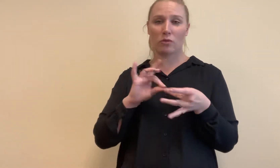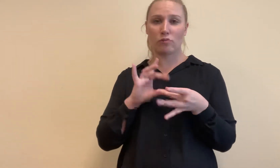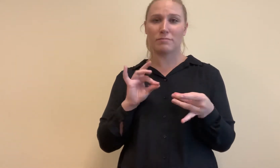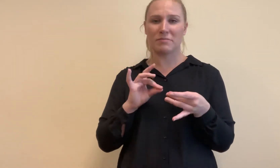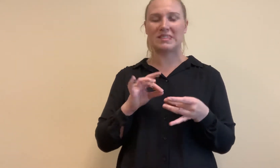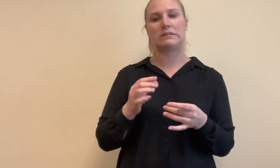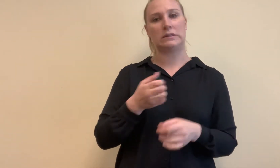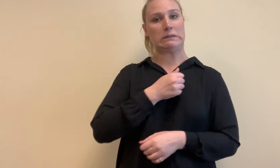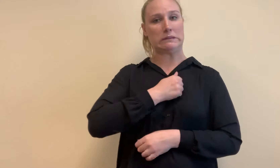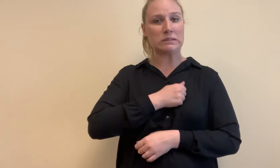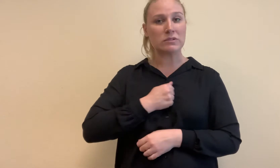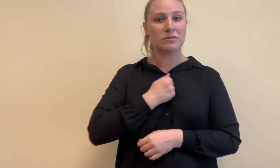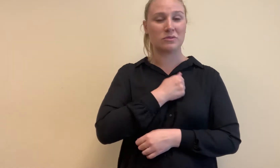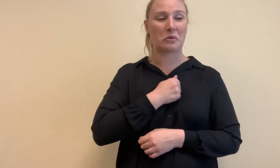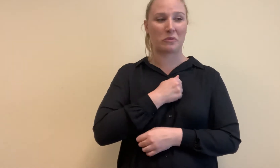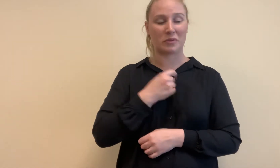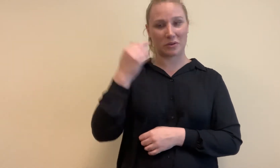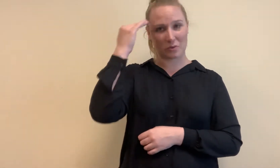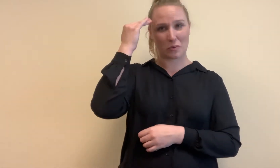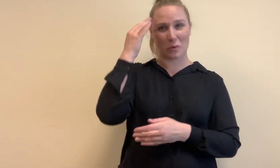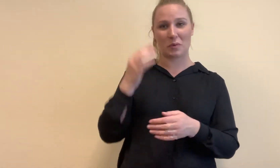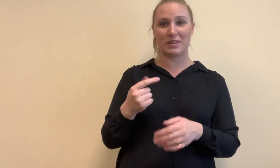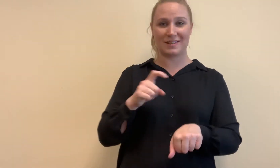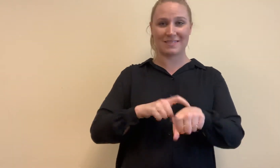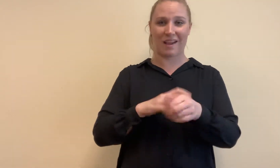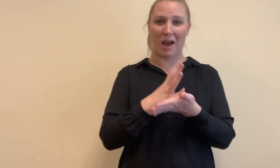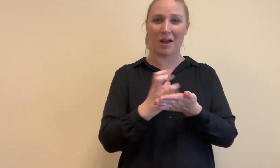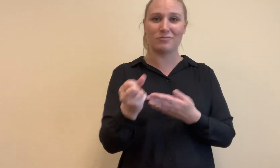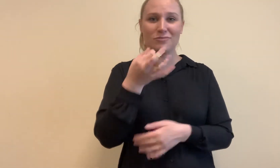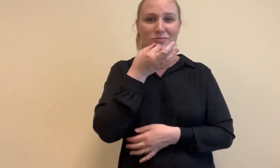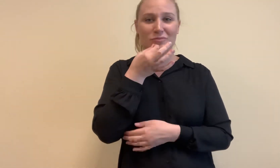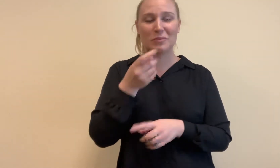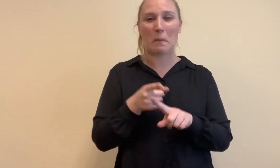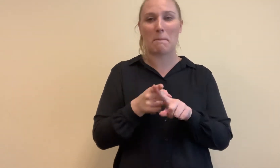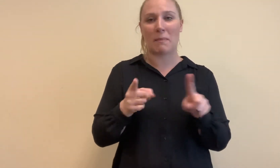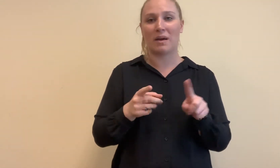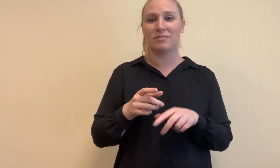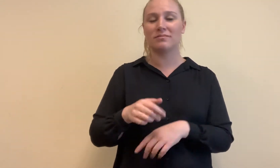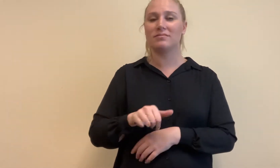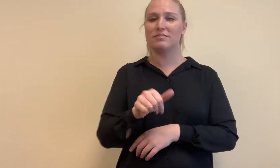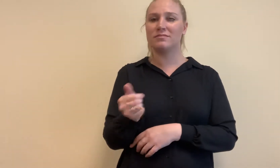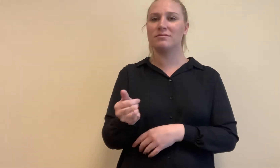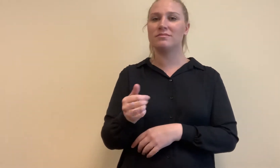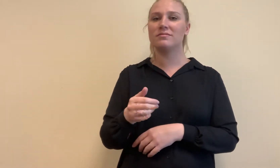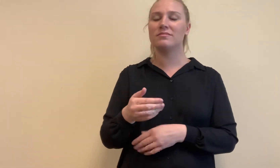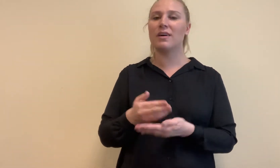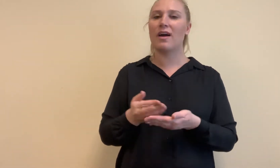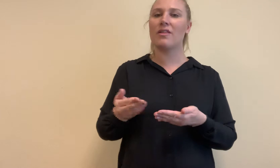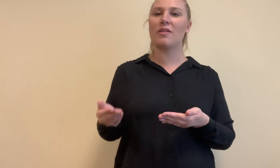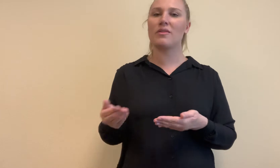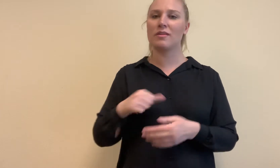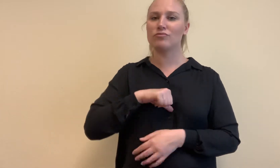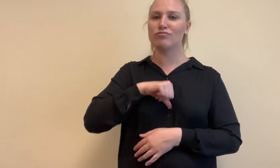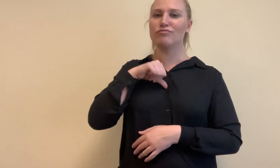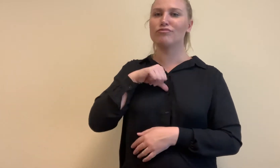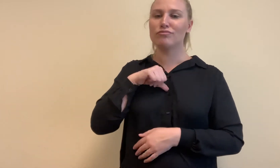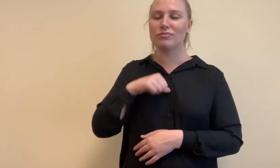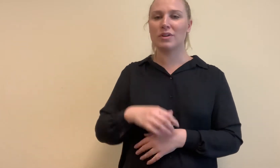since I'm almost the last word. I'm taking all your time. No, So, the other thing I'm proud of, and we don't get a lot of press on this, but Chemeketa